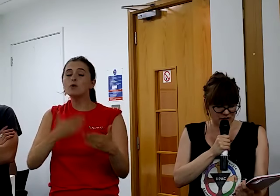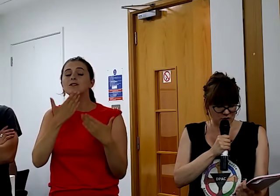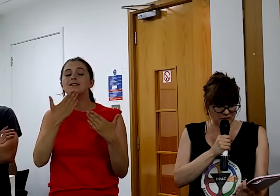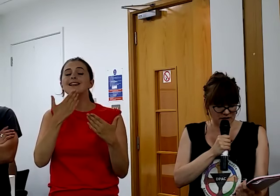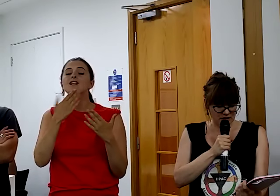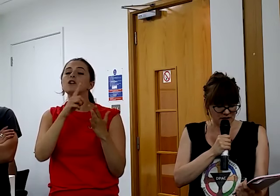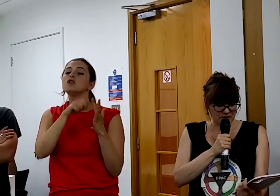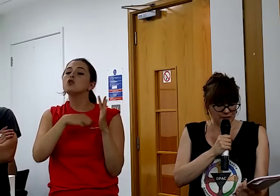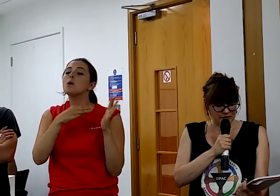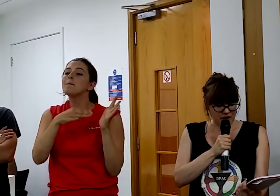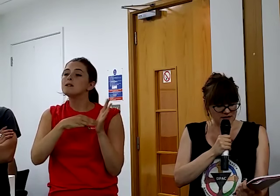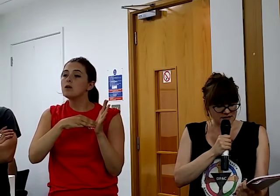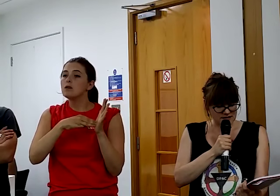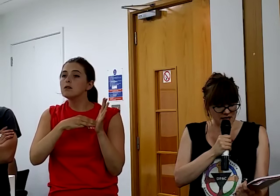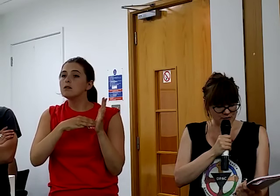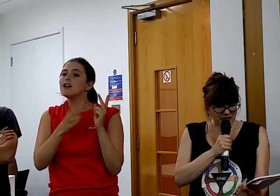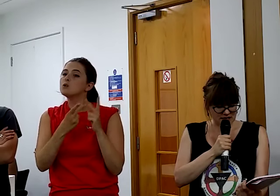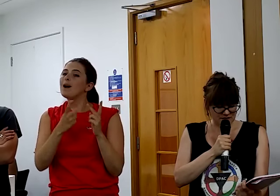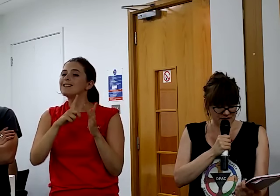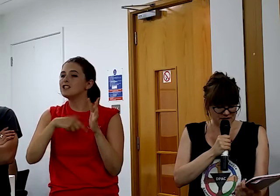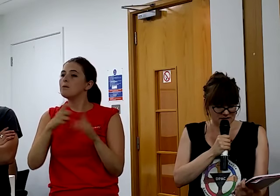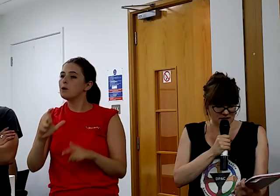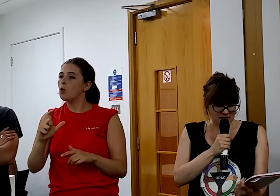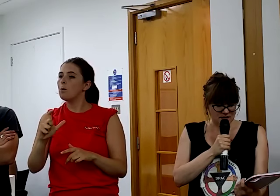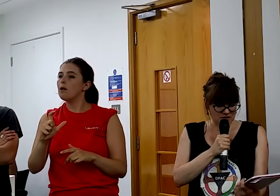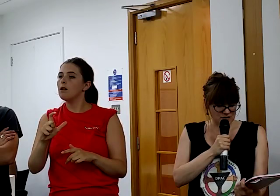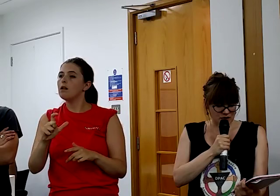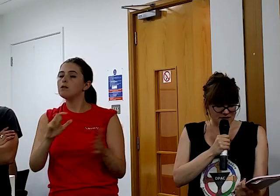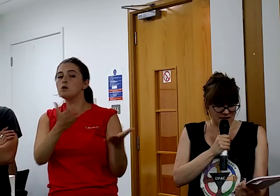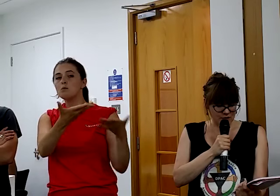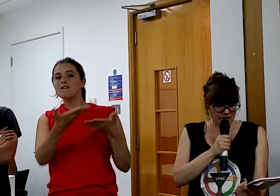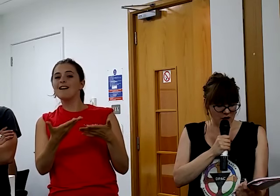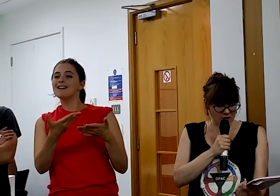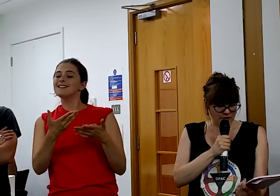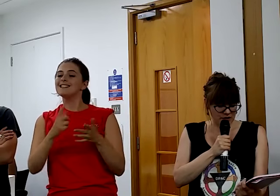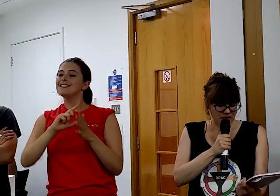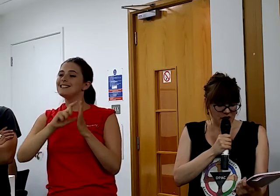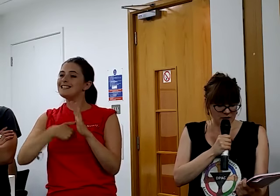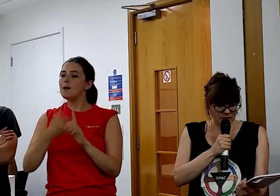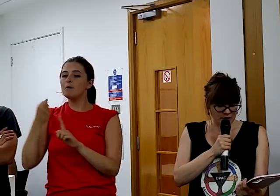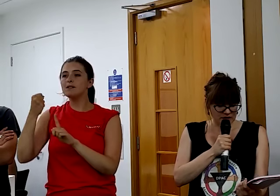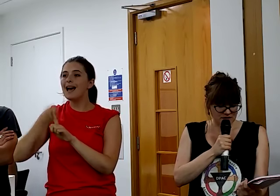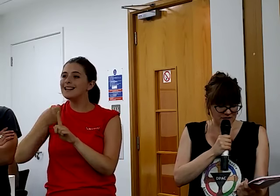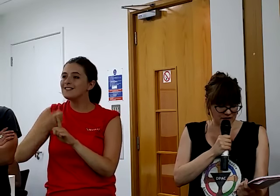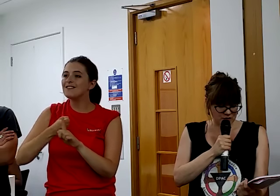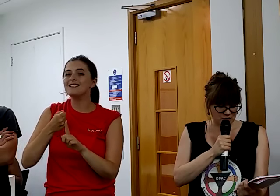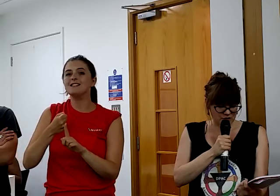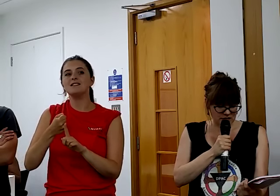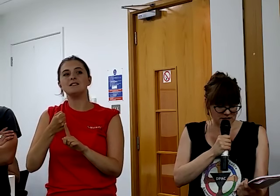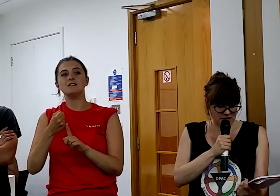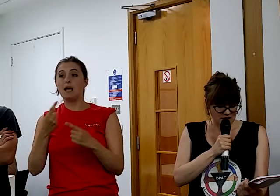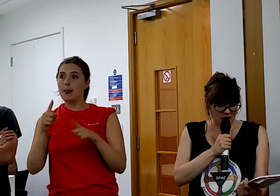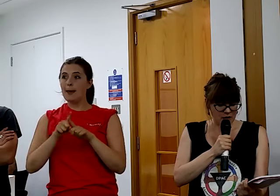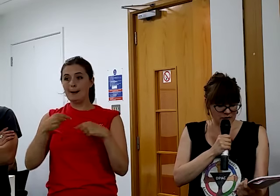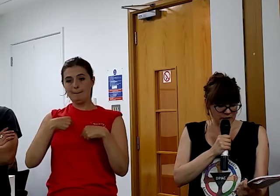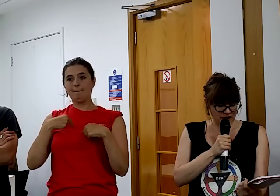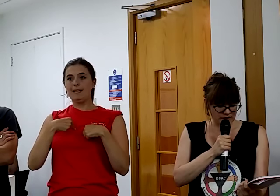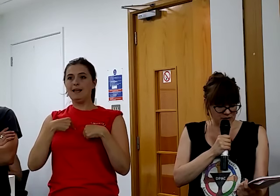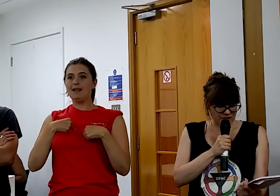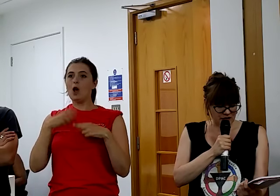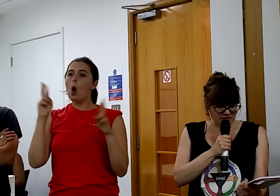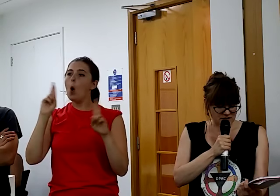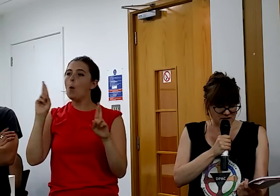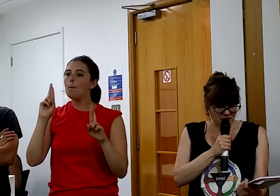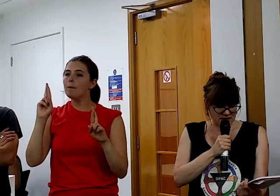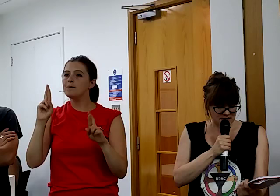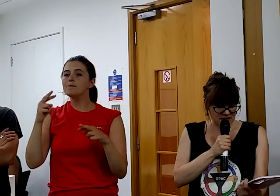well as Jeremy Corbyn for providing disabled activists such as myself with hope. Hope that we can defeat the Tories, hope that we